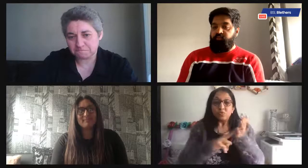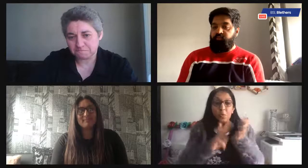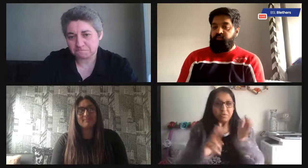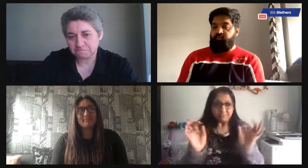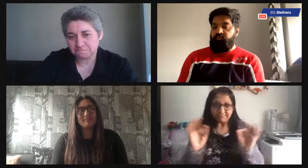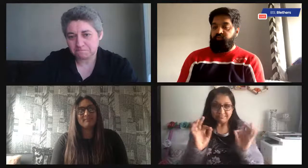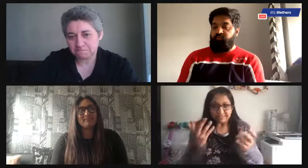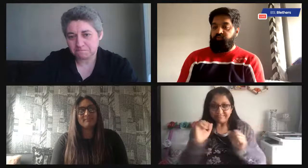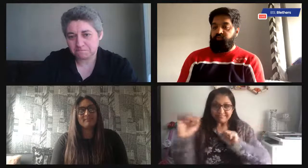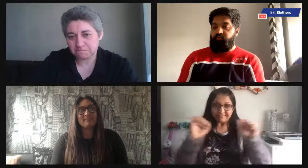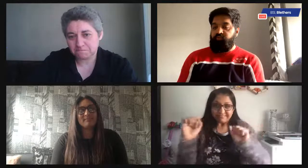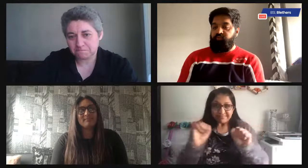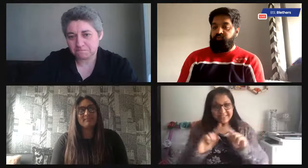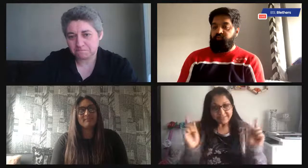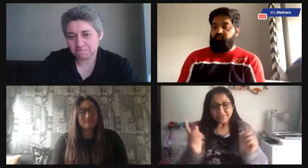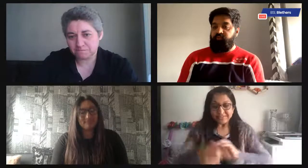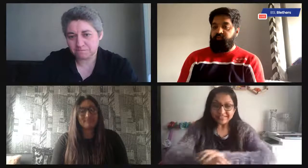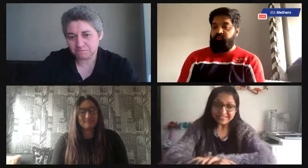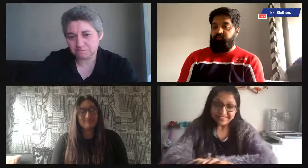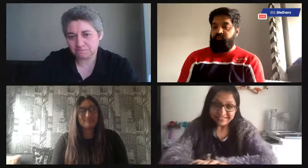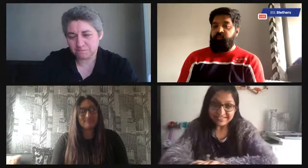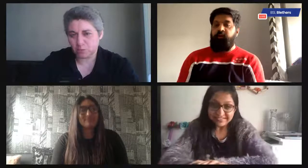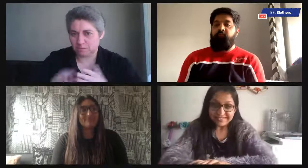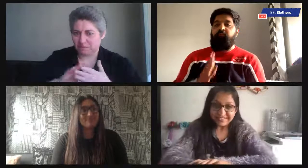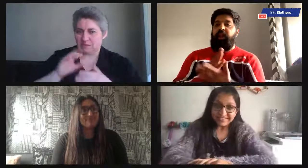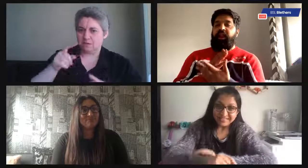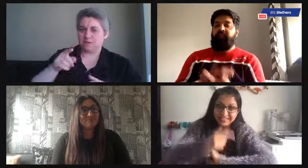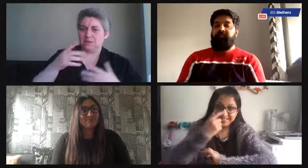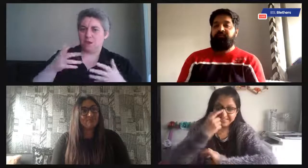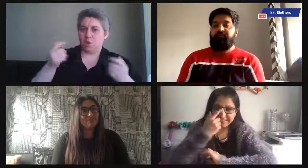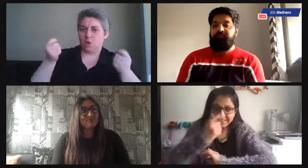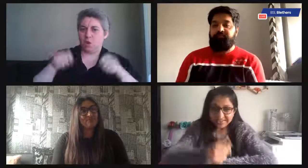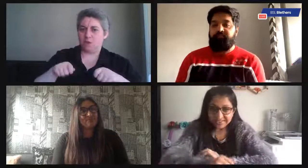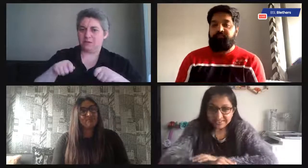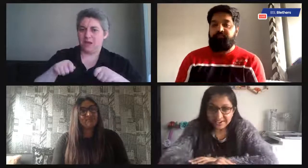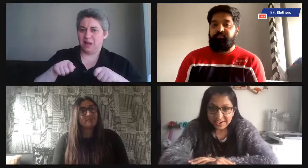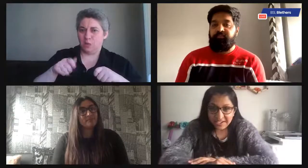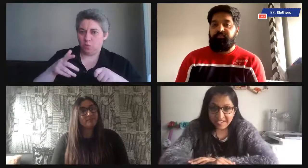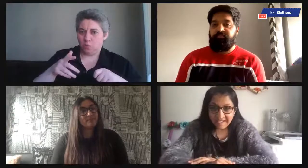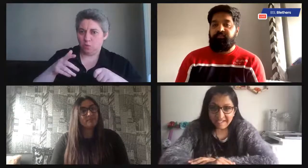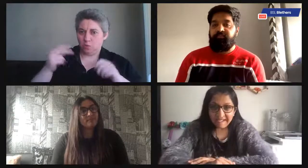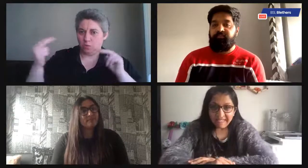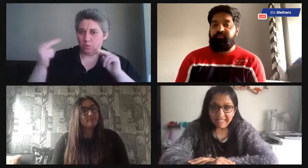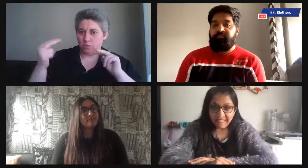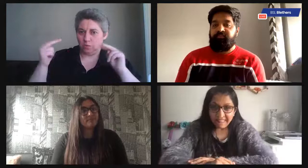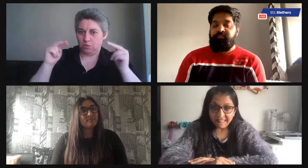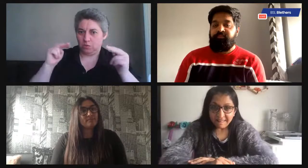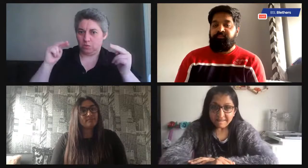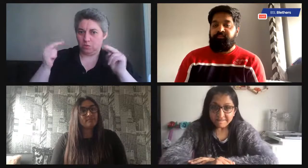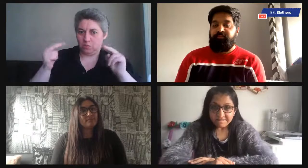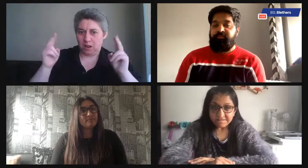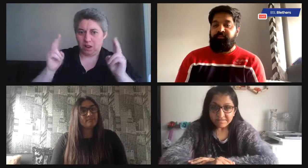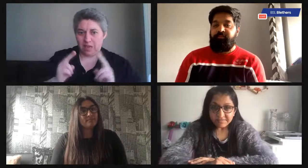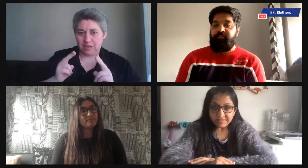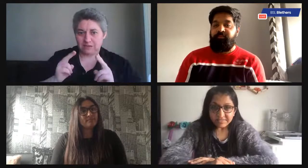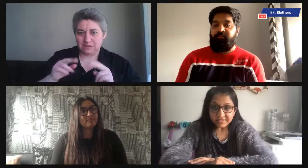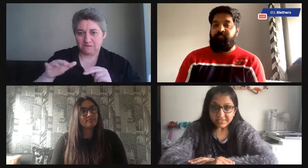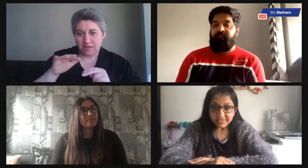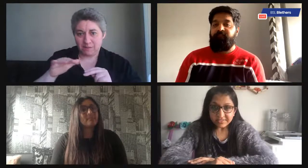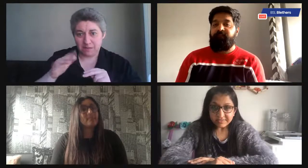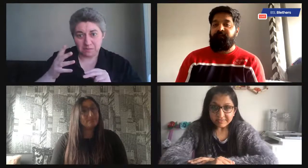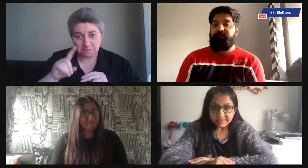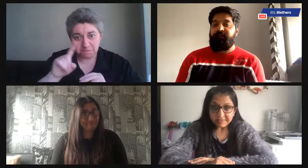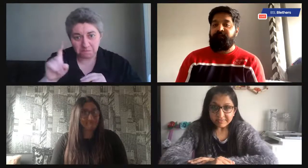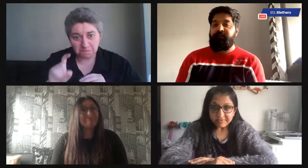family eat together. So it's normal food, just our favourites, really. So through lockdown, it's